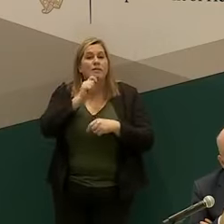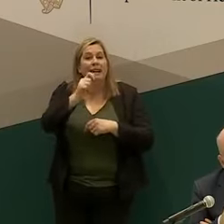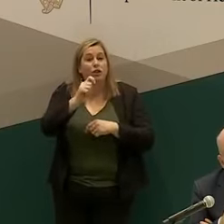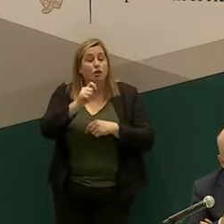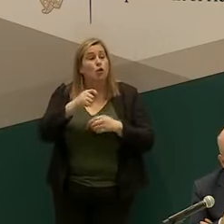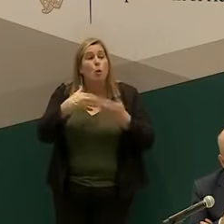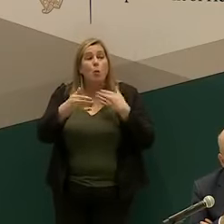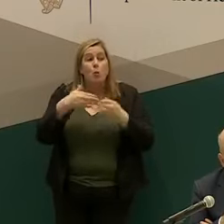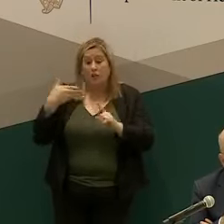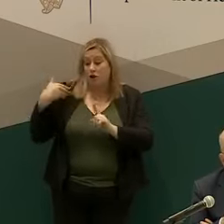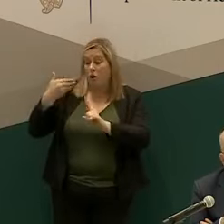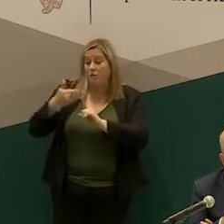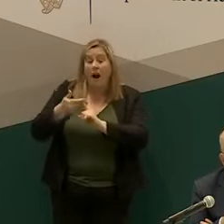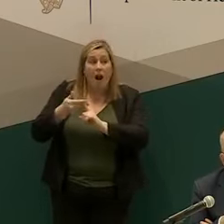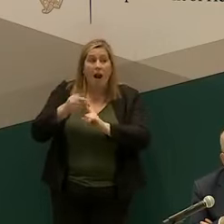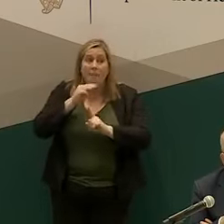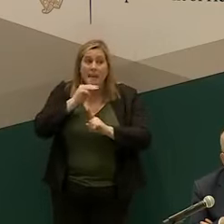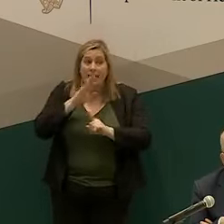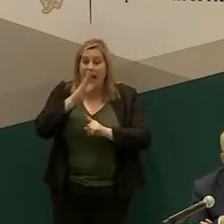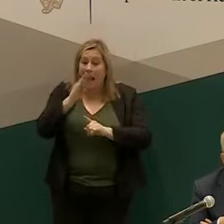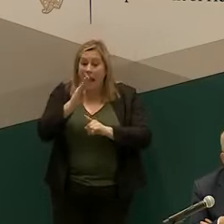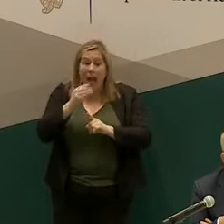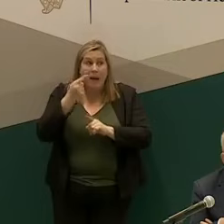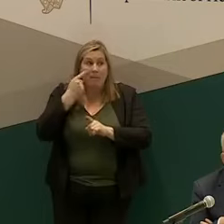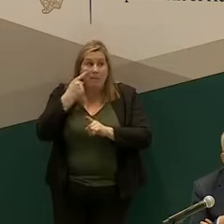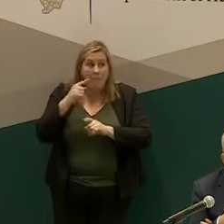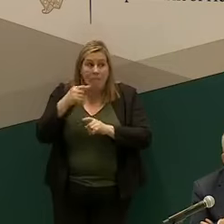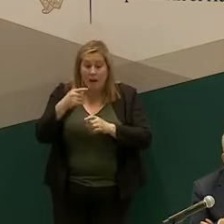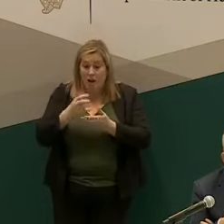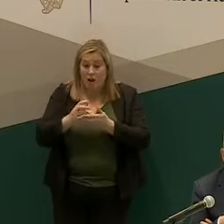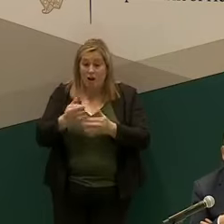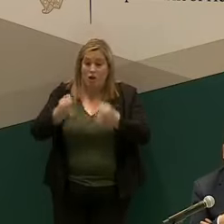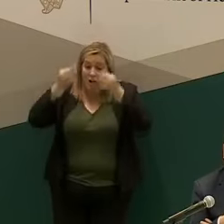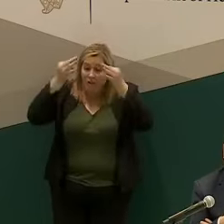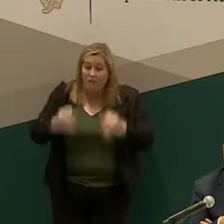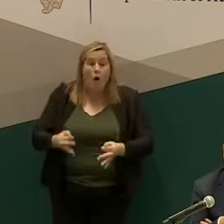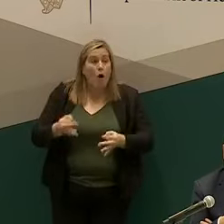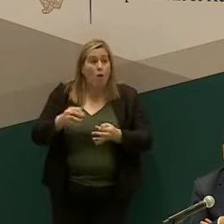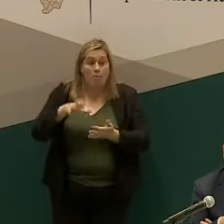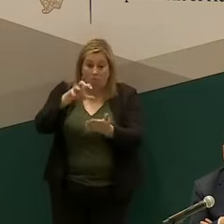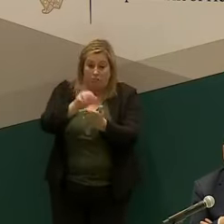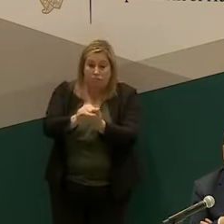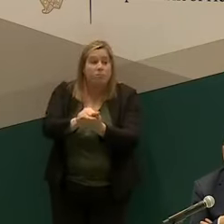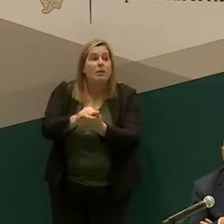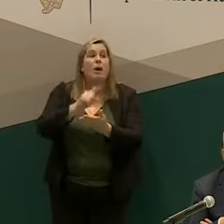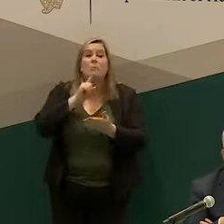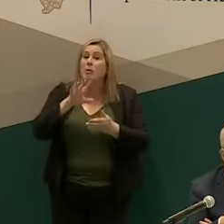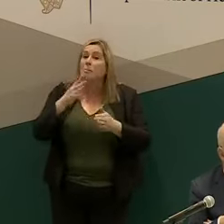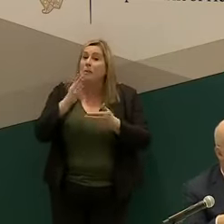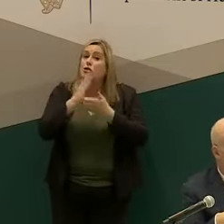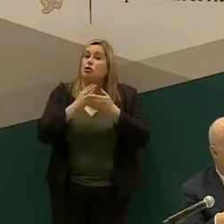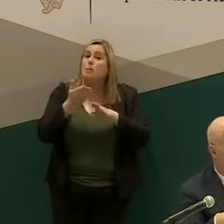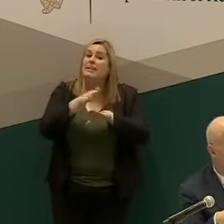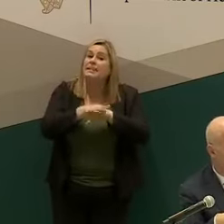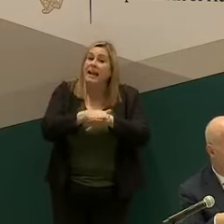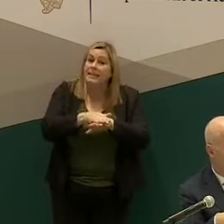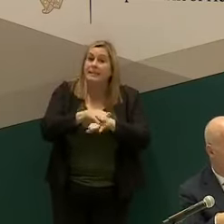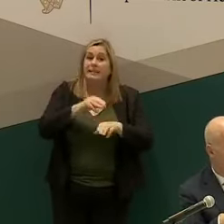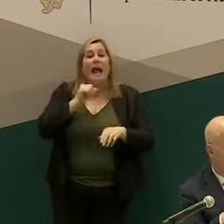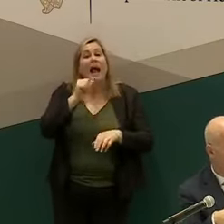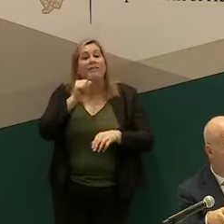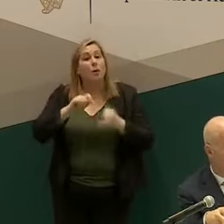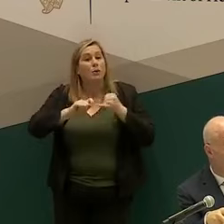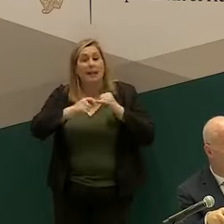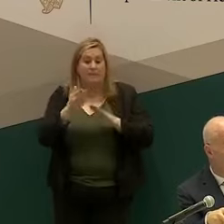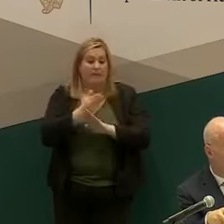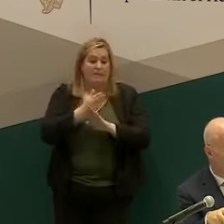lab-confirmed deaths. There is a possibility that deaths that occur that relate to this particular illness have occurred in people where a lab test hasn't been done.